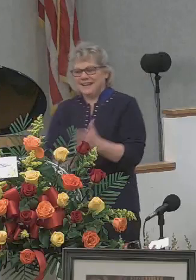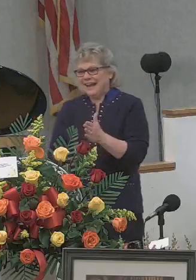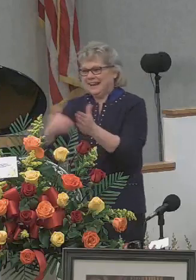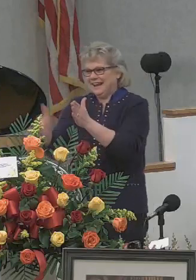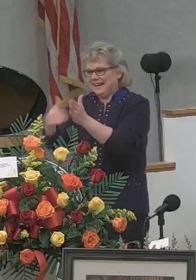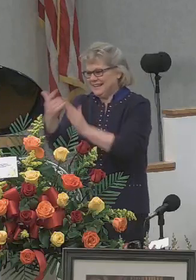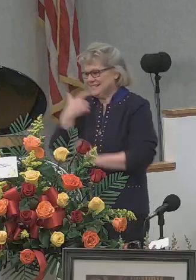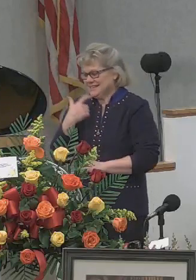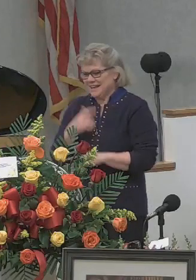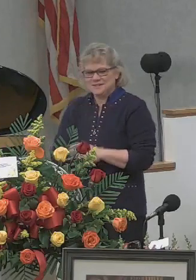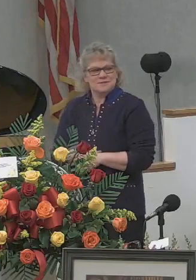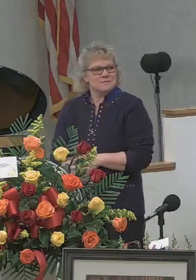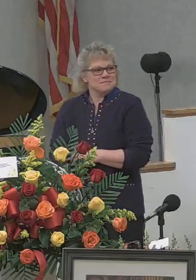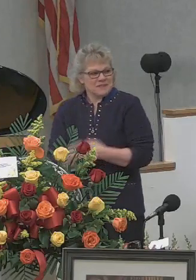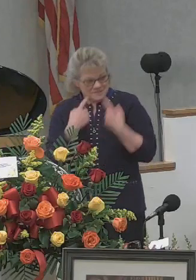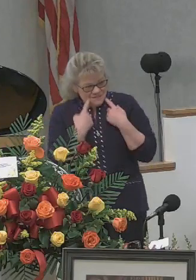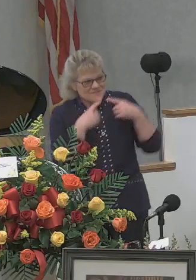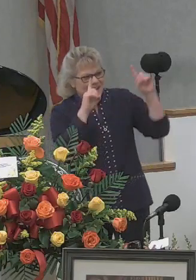You finally did it, Dad.